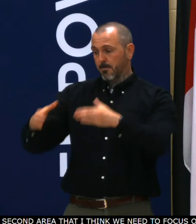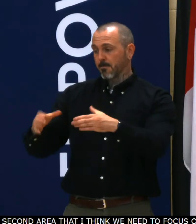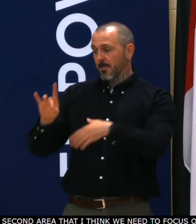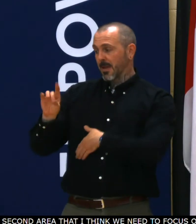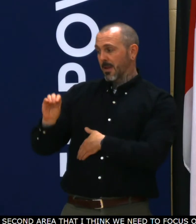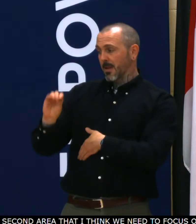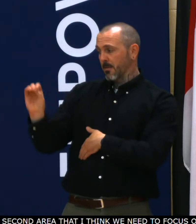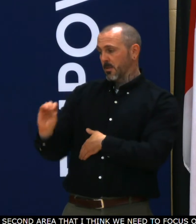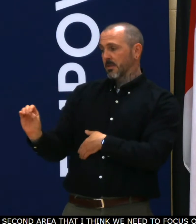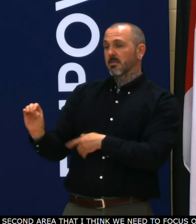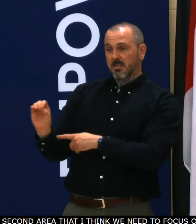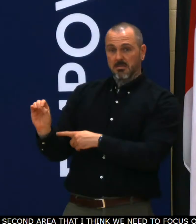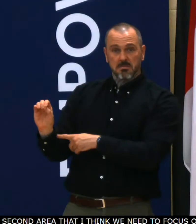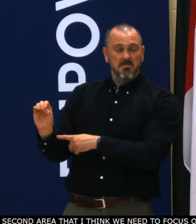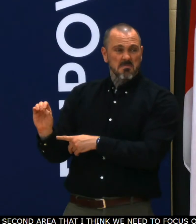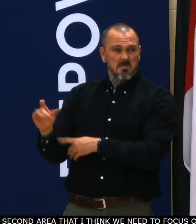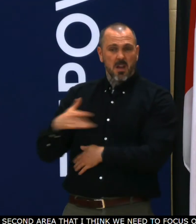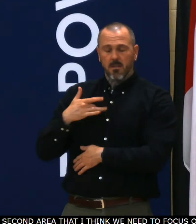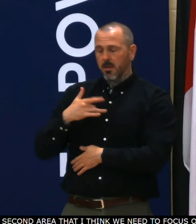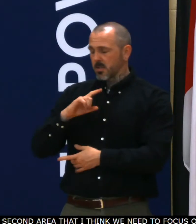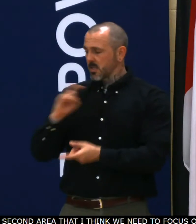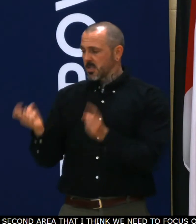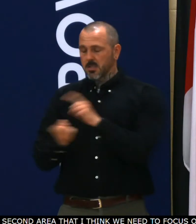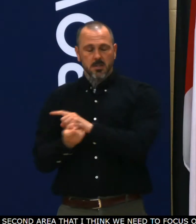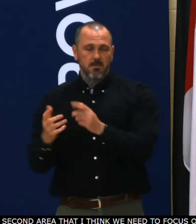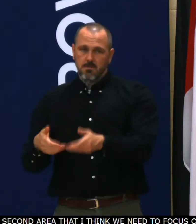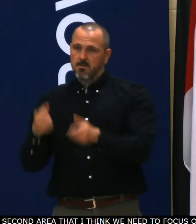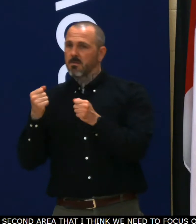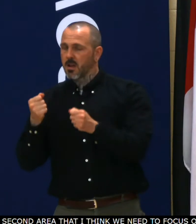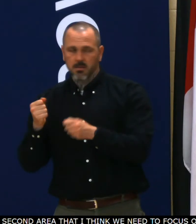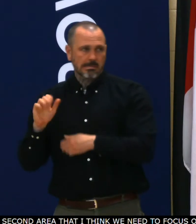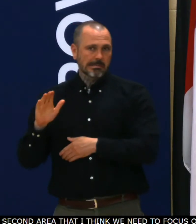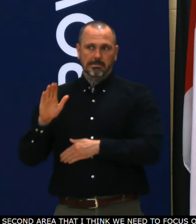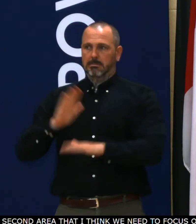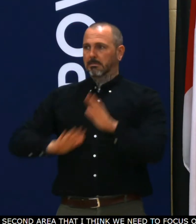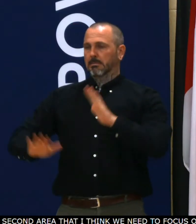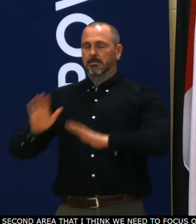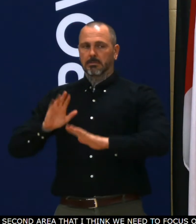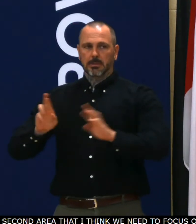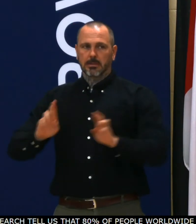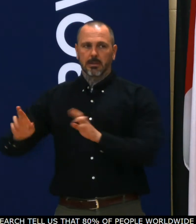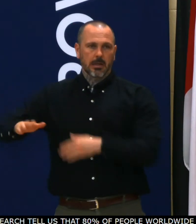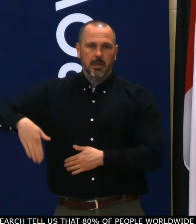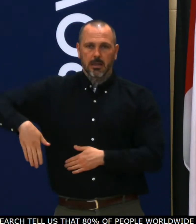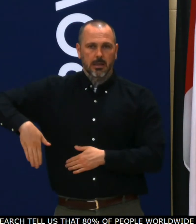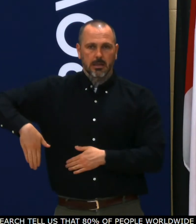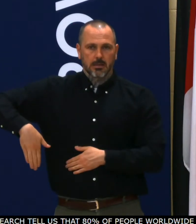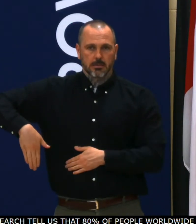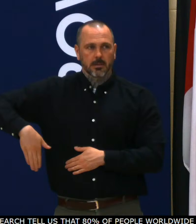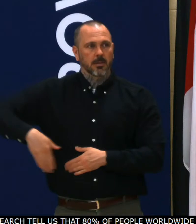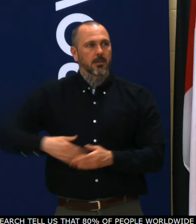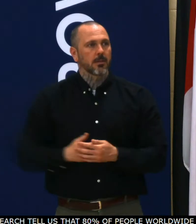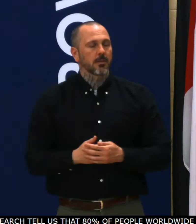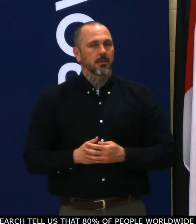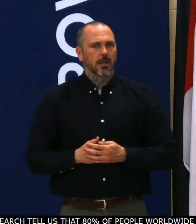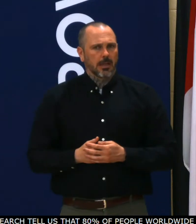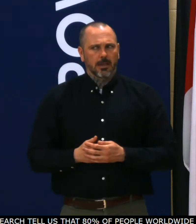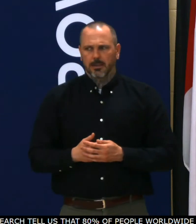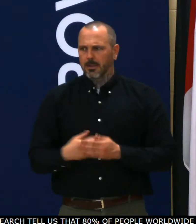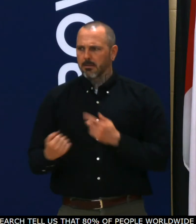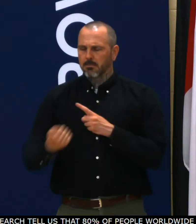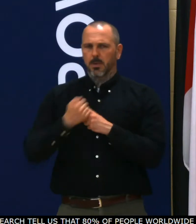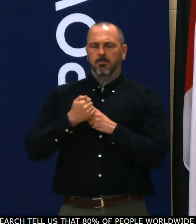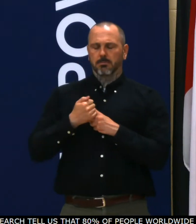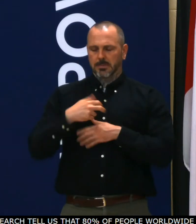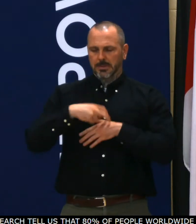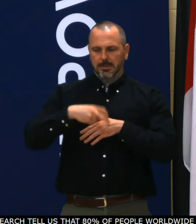changing too quickly for them, indicating an overall sense of anxiety and fear in this current state of affairs.